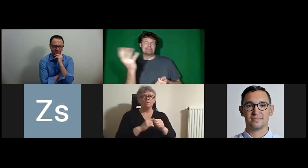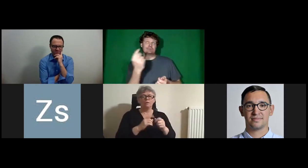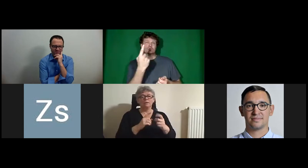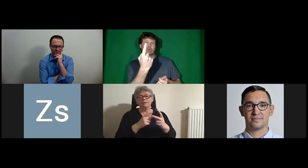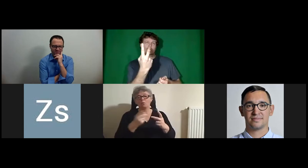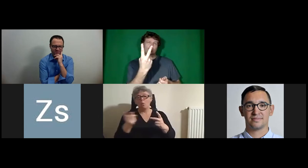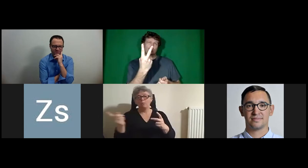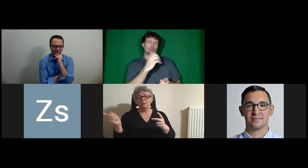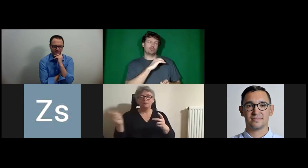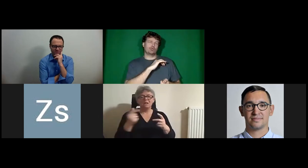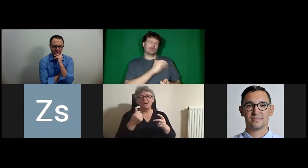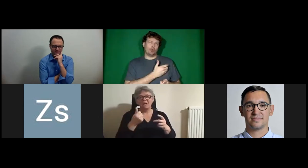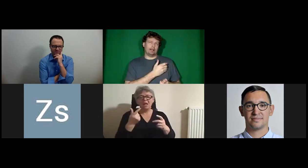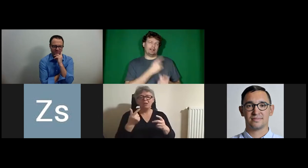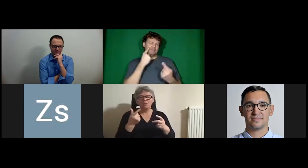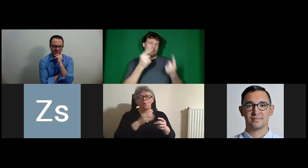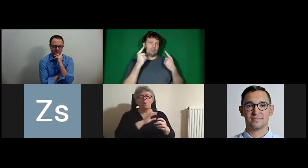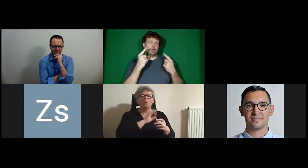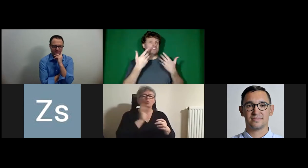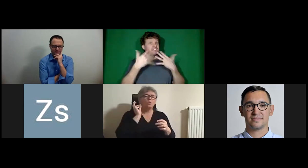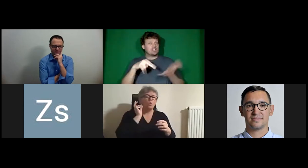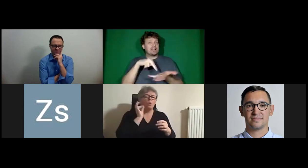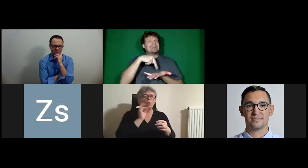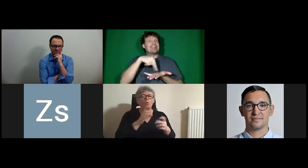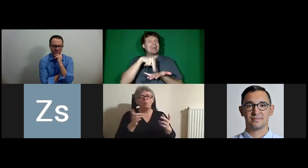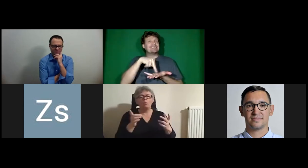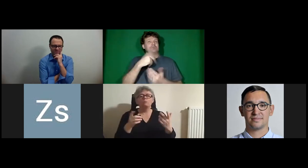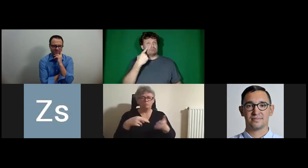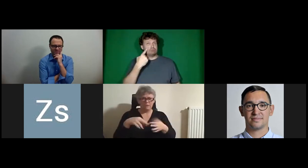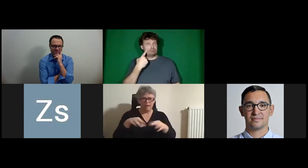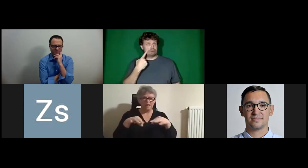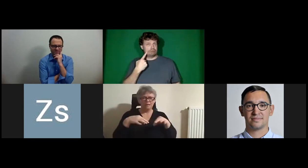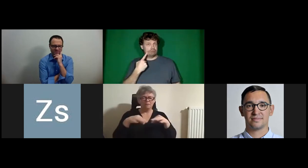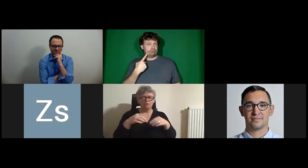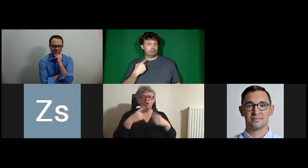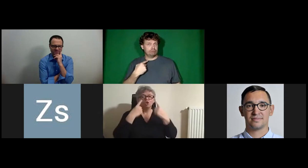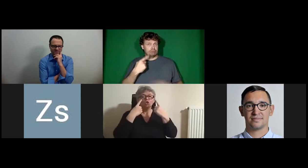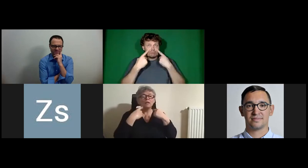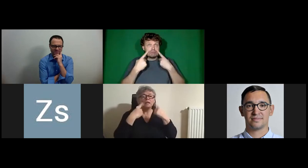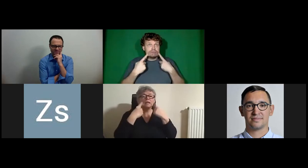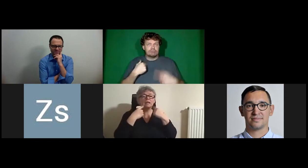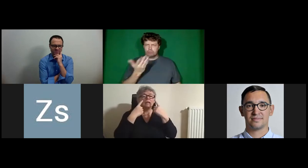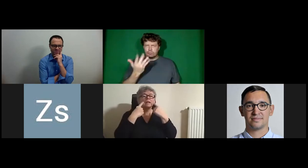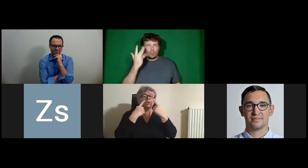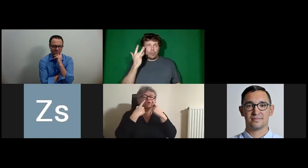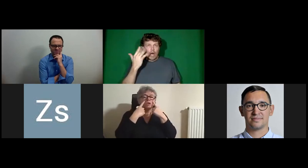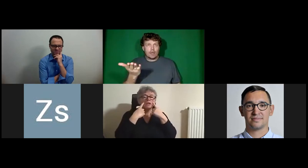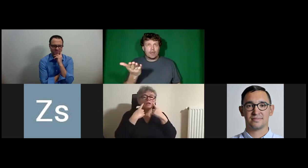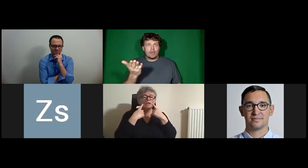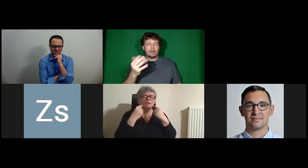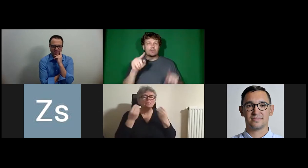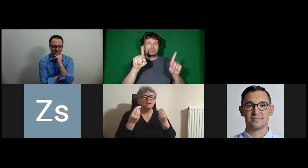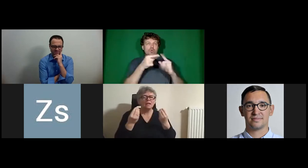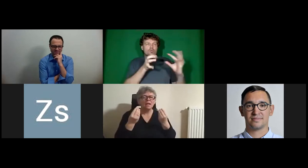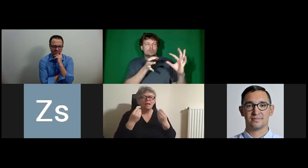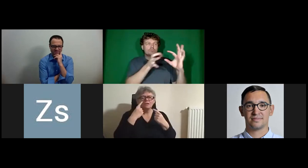And there are also 1 or 2 famous women that actually were